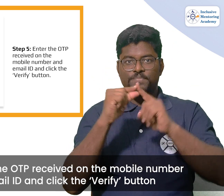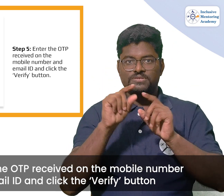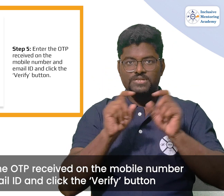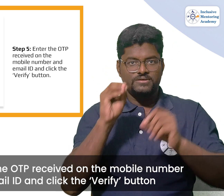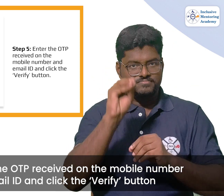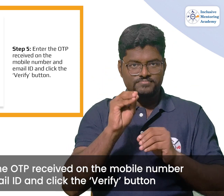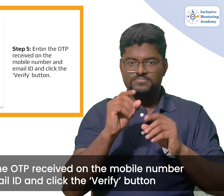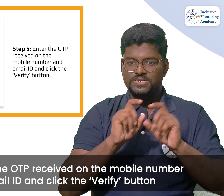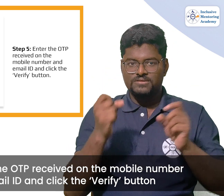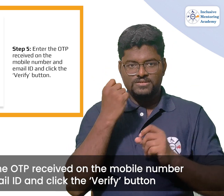Verify button.